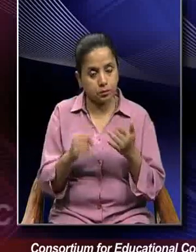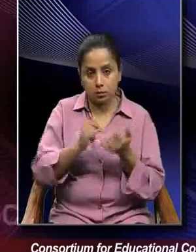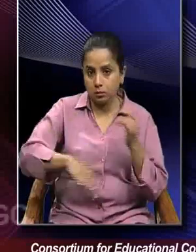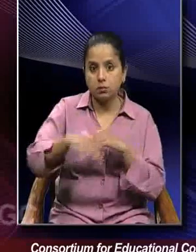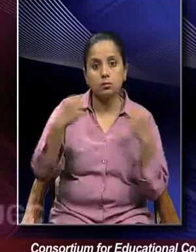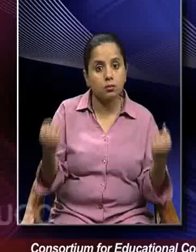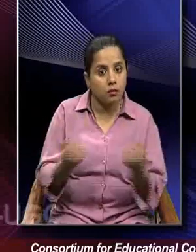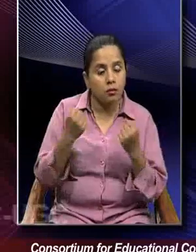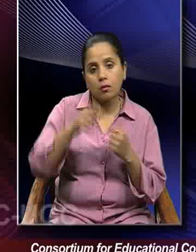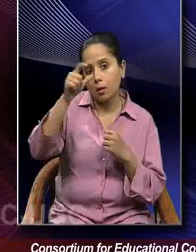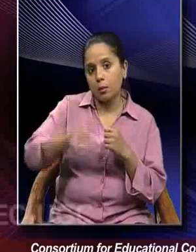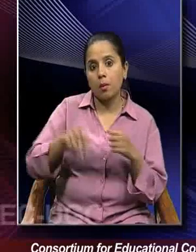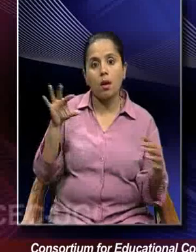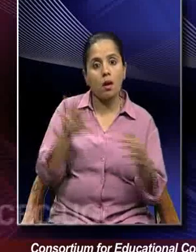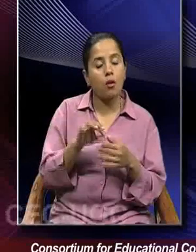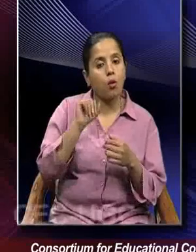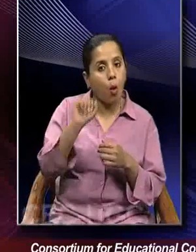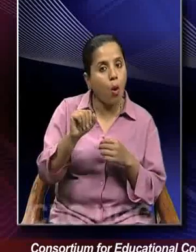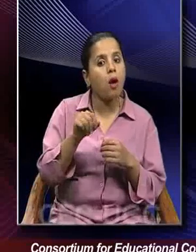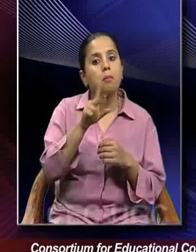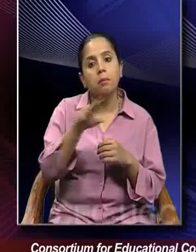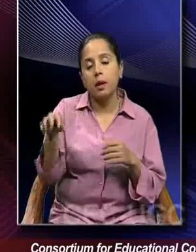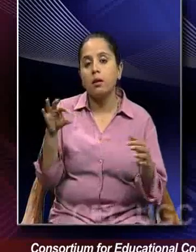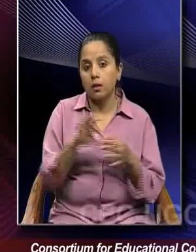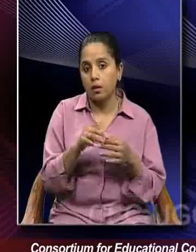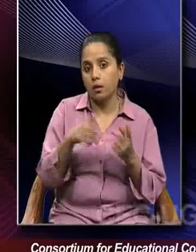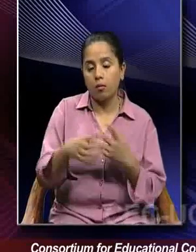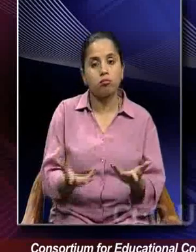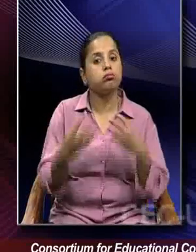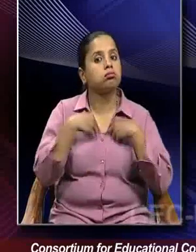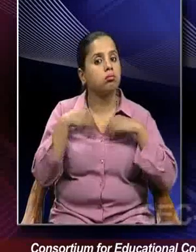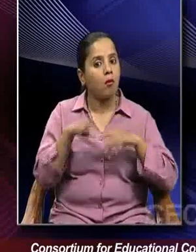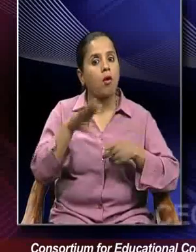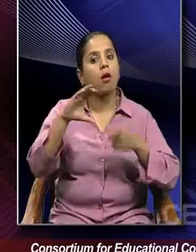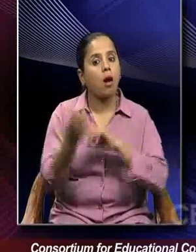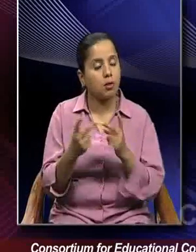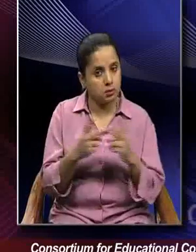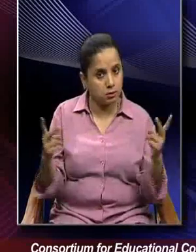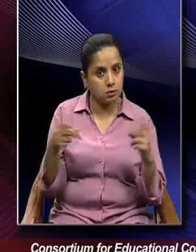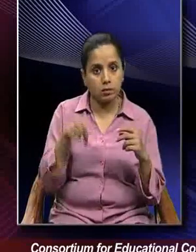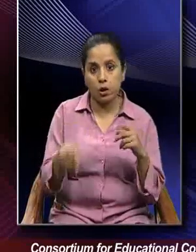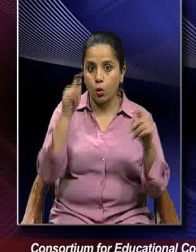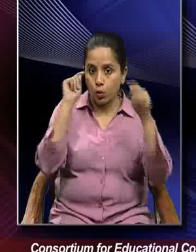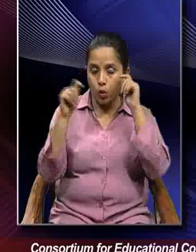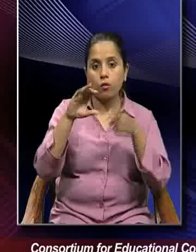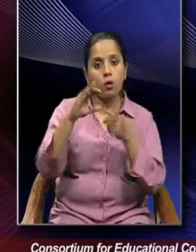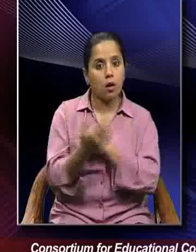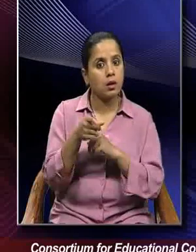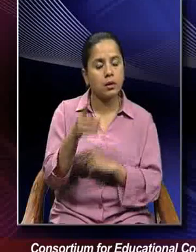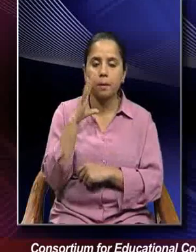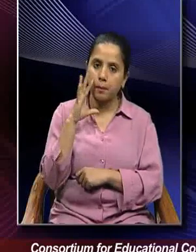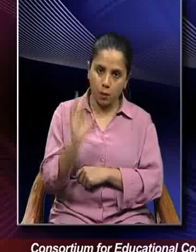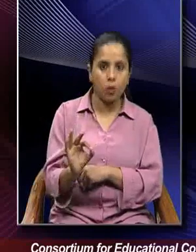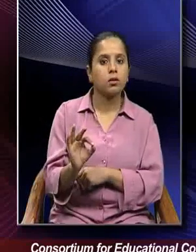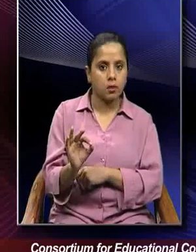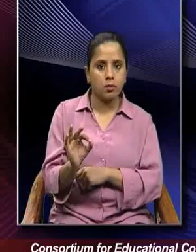action to which people attach subjective meaning, which is acquired through culture. So the role of culture becomes very important